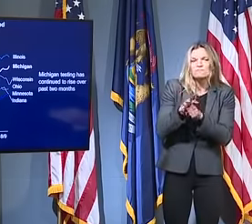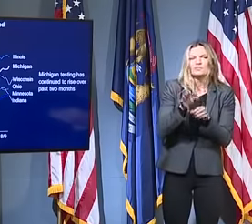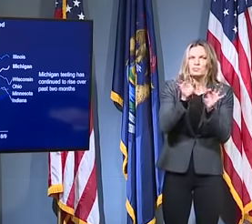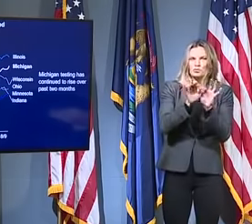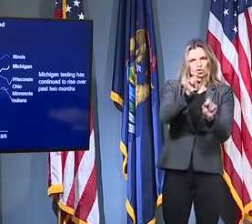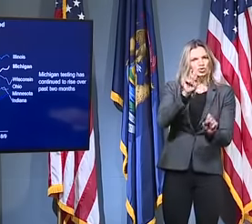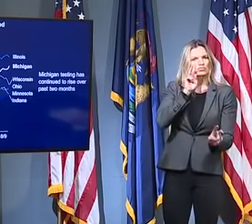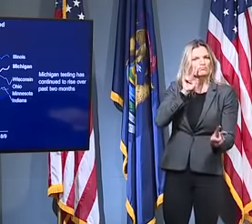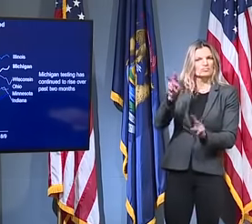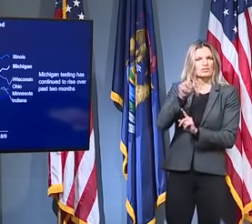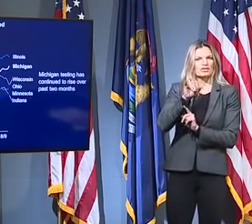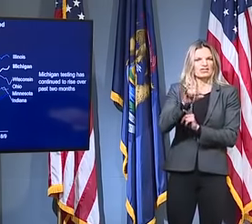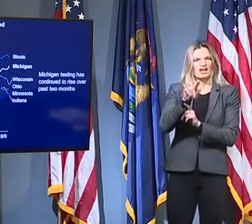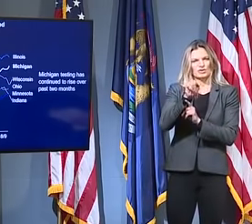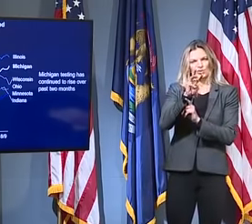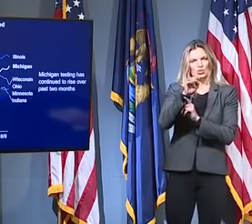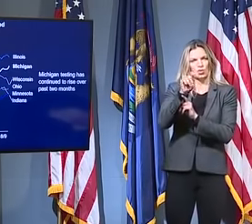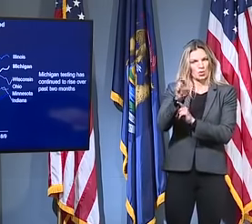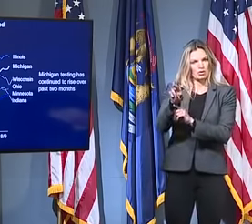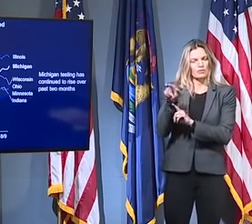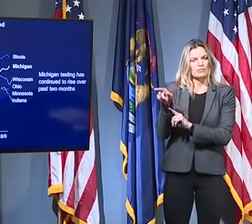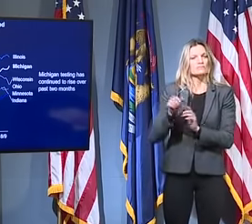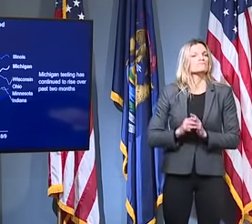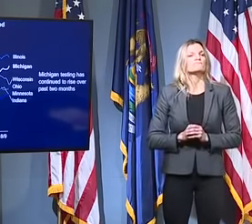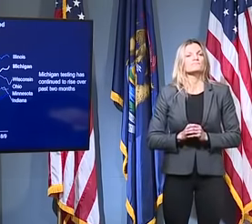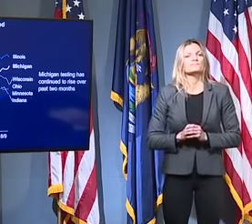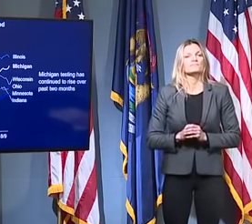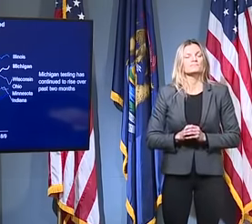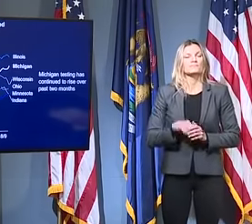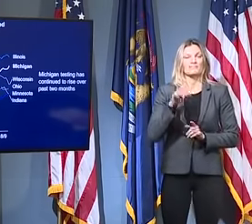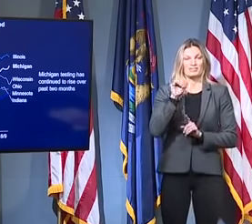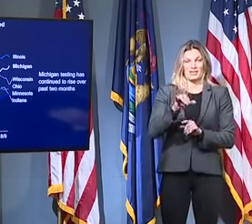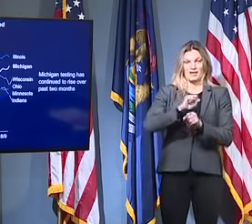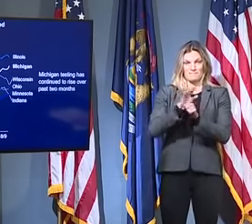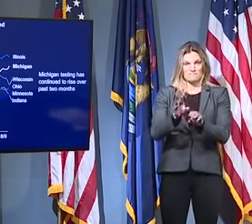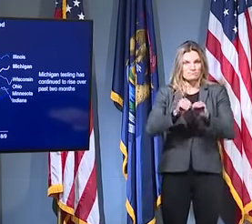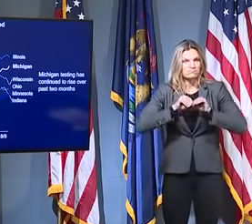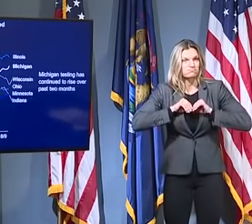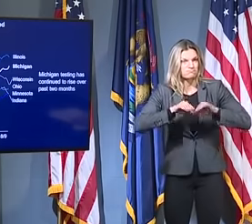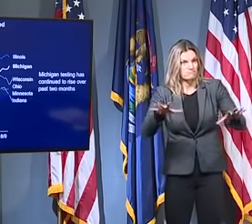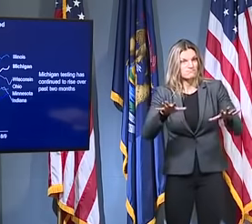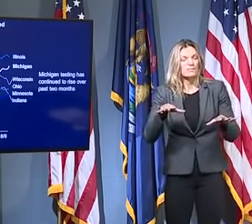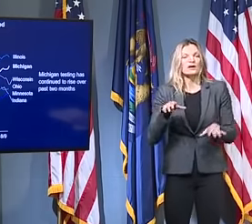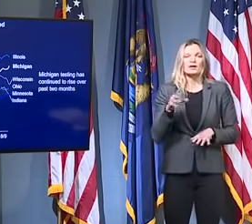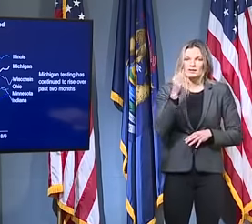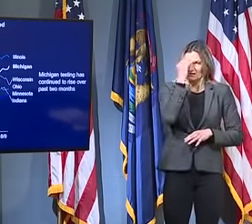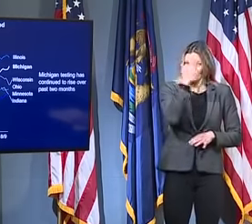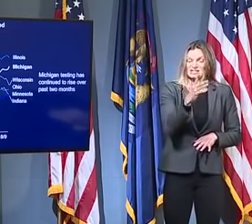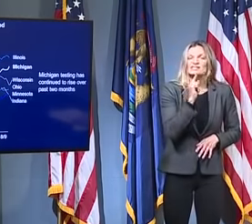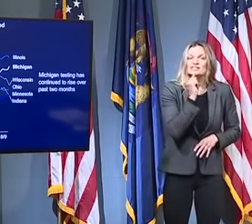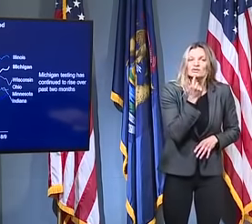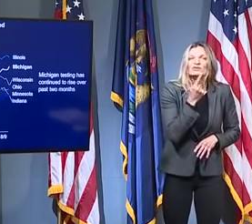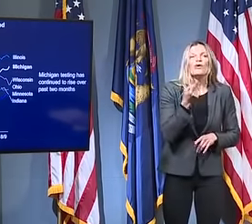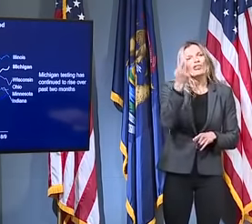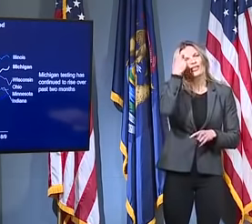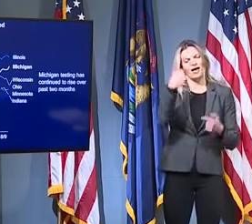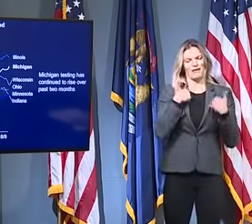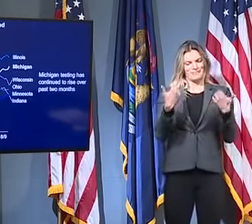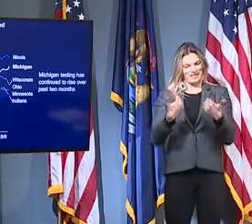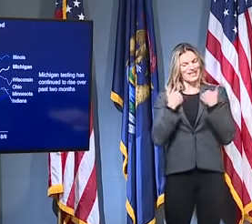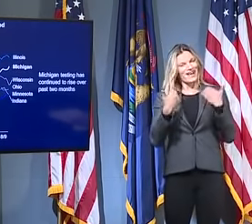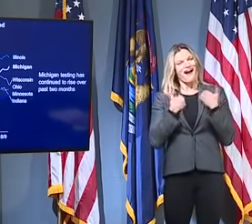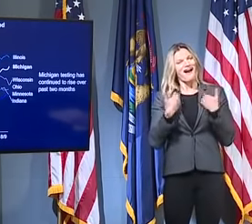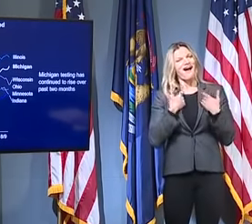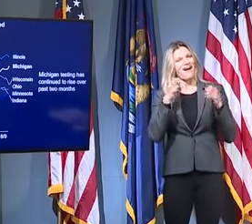Twitter. This virus demands to be taken seriously. Youth will not protect you from this virus. Your